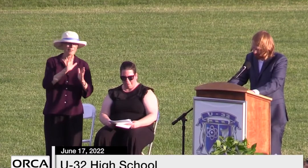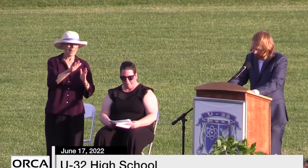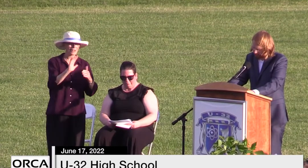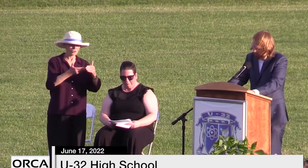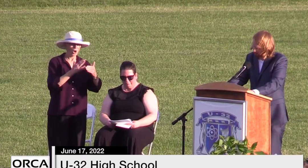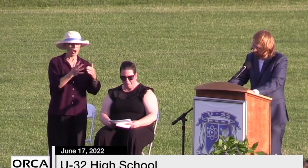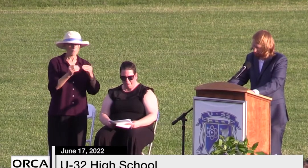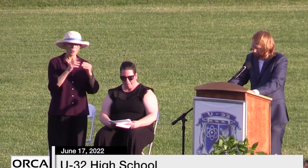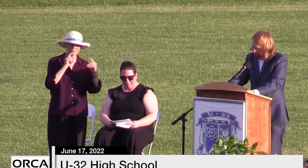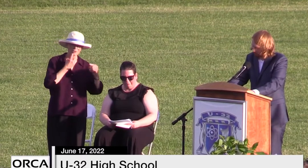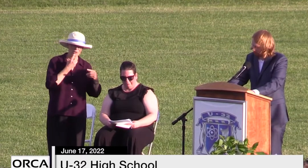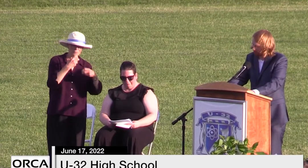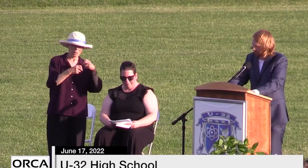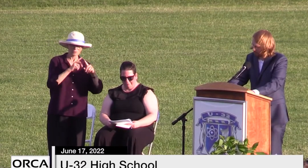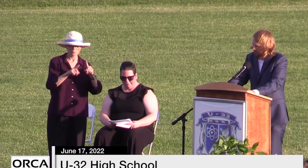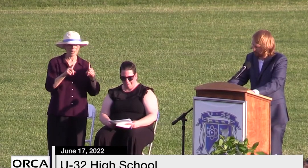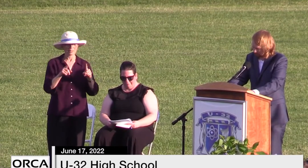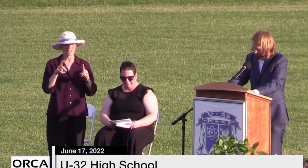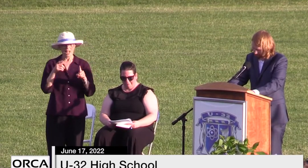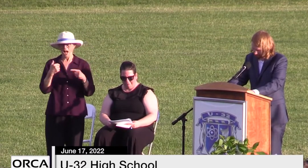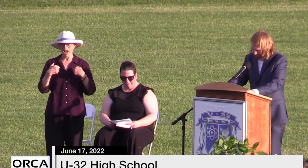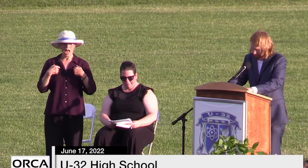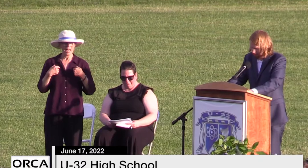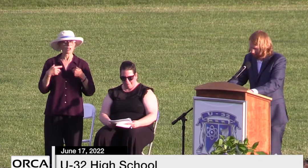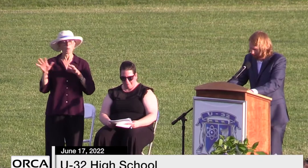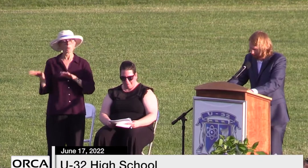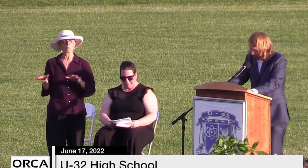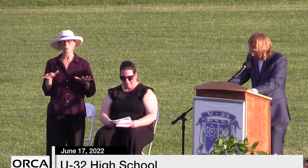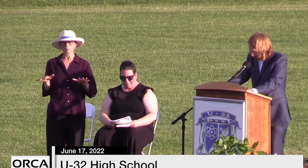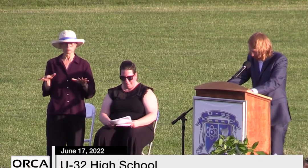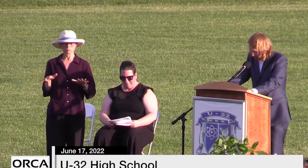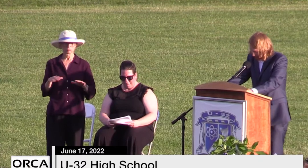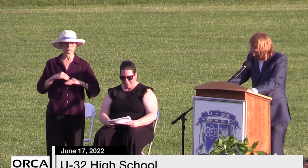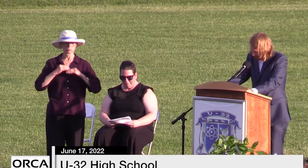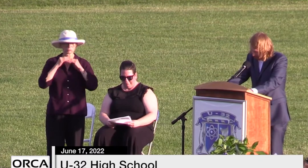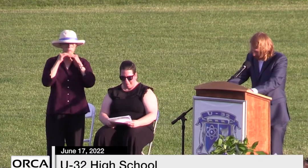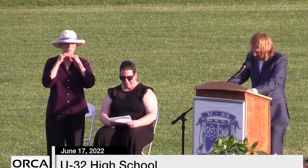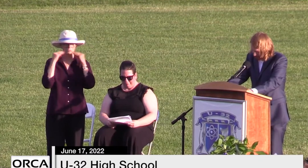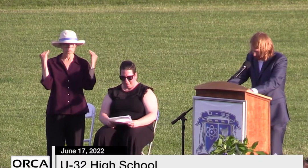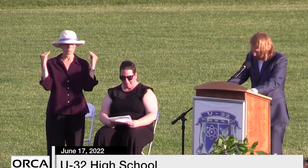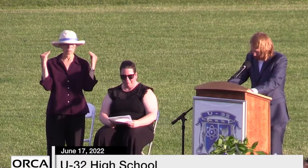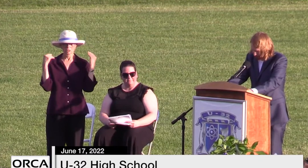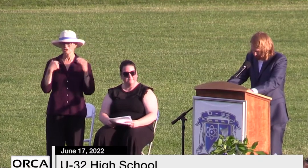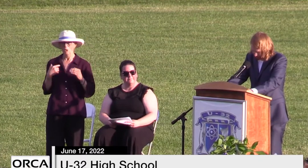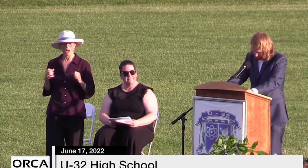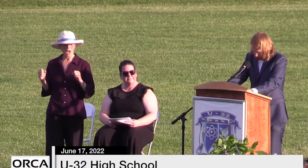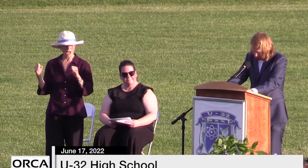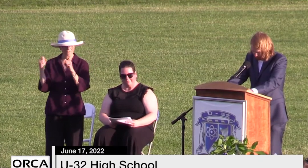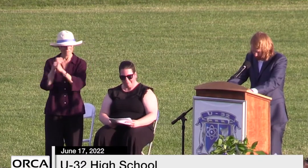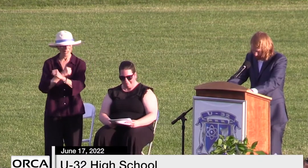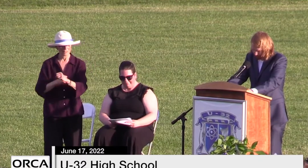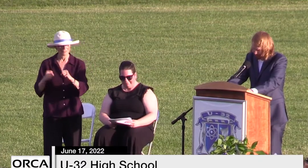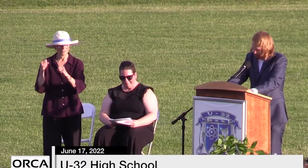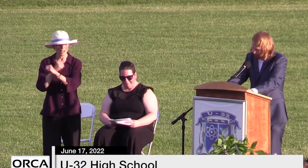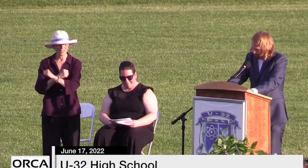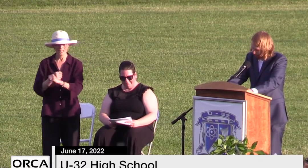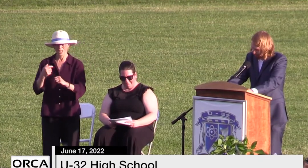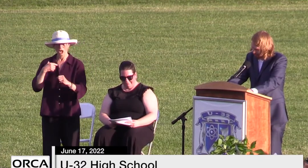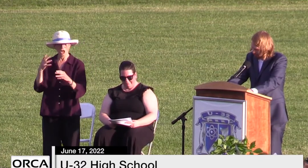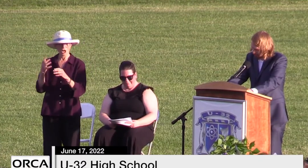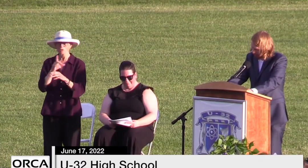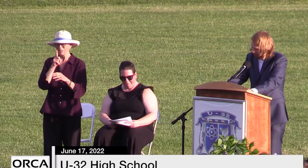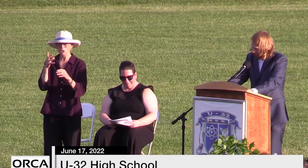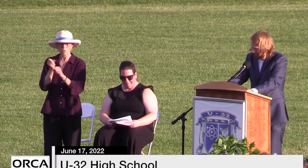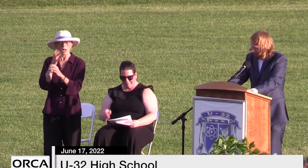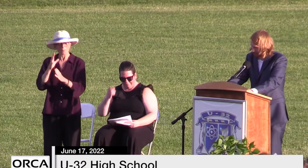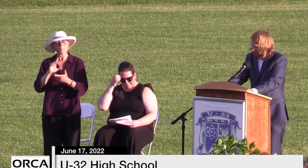the kind, laid-back Drew had enough. So after a fight, where I don't believe there was a true winner, even though my friends